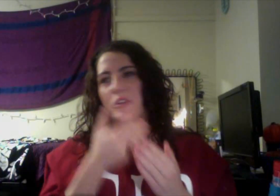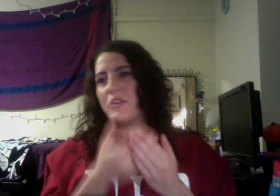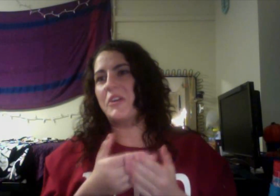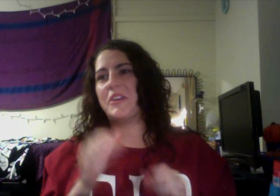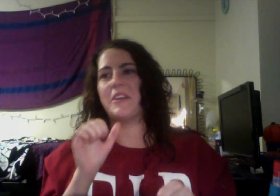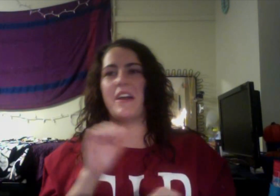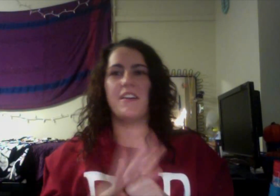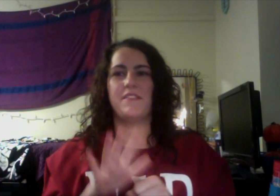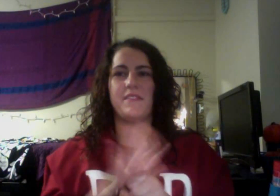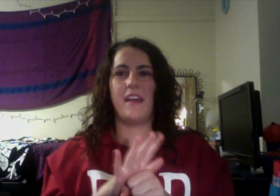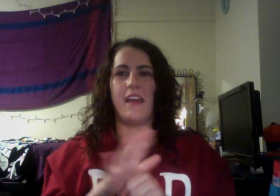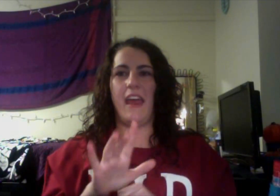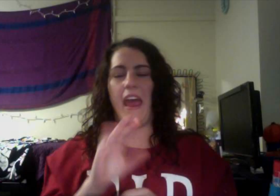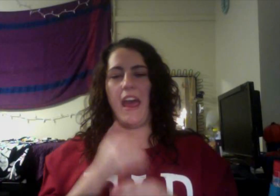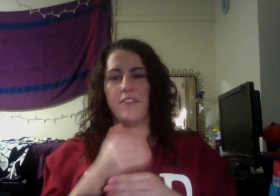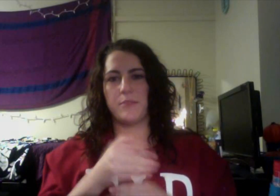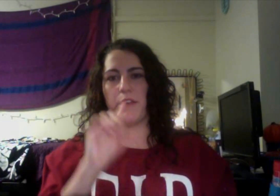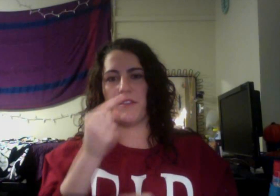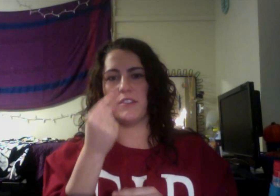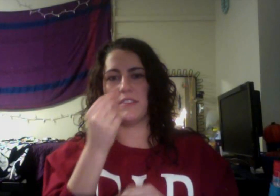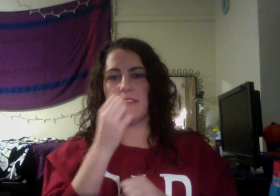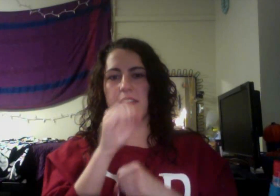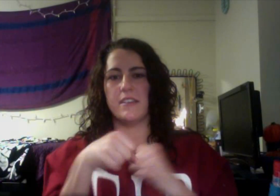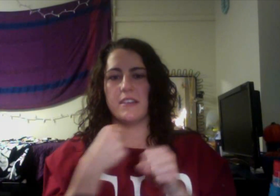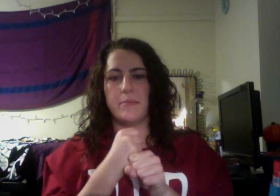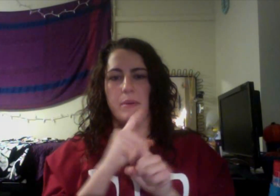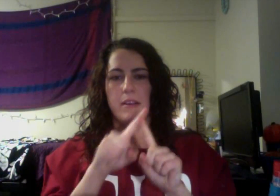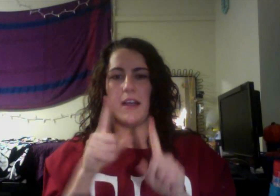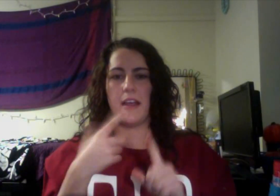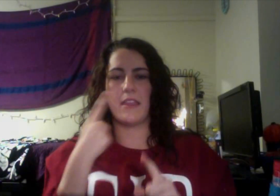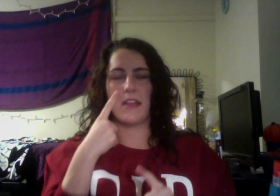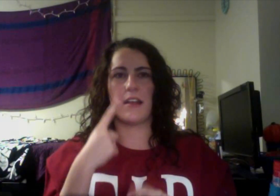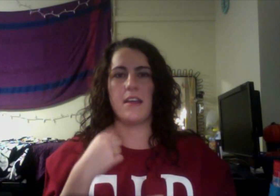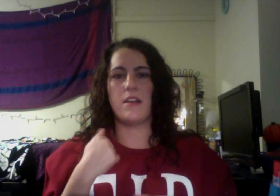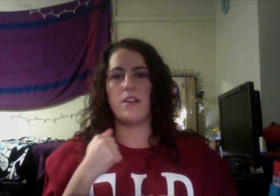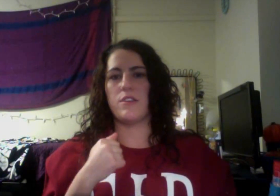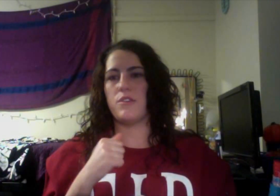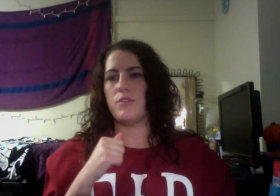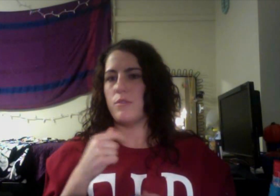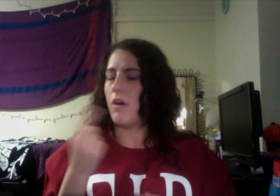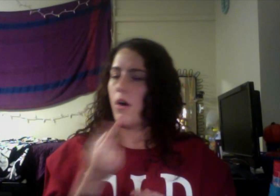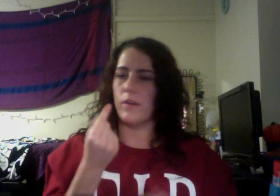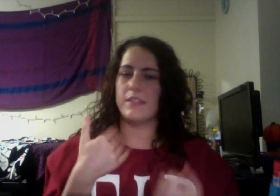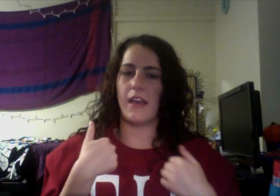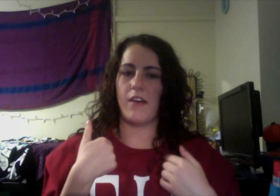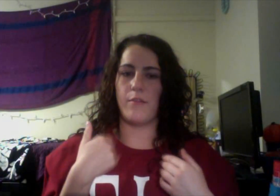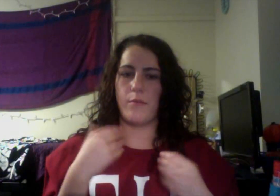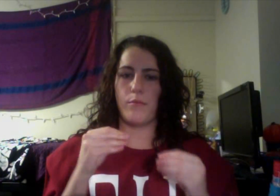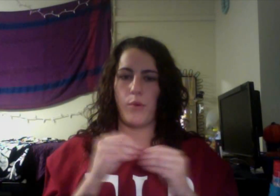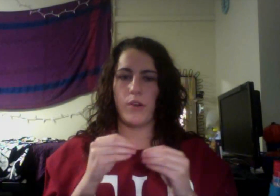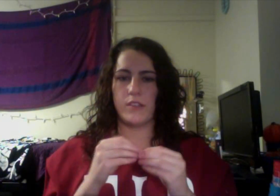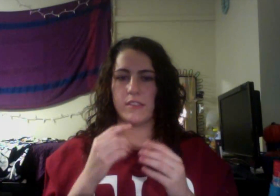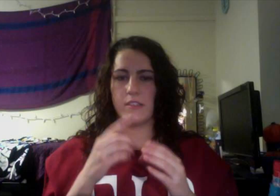good enough after my first year, but I think you always have more to